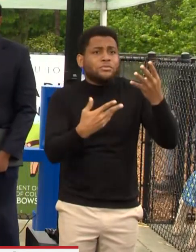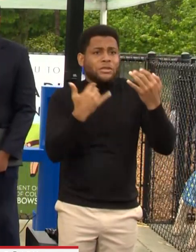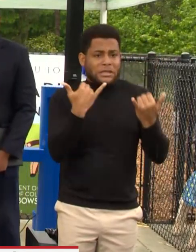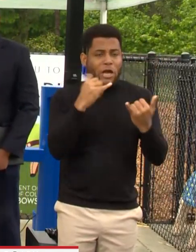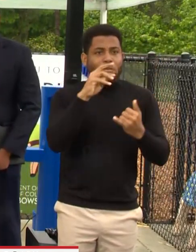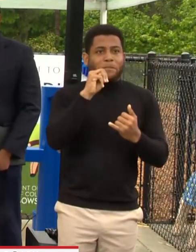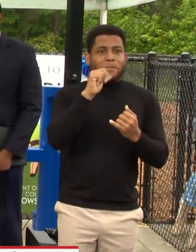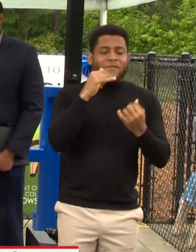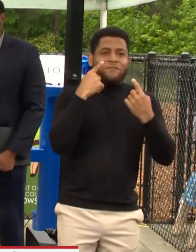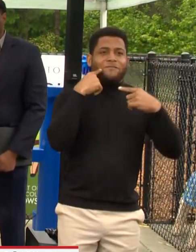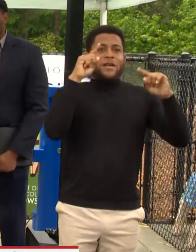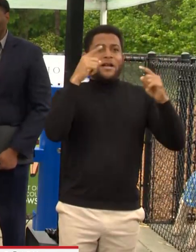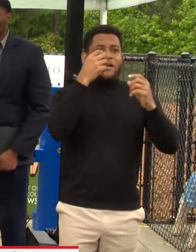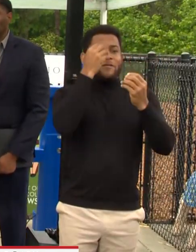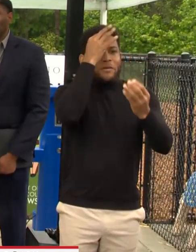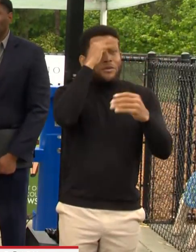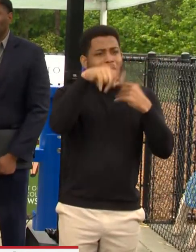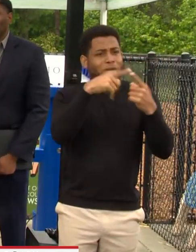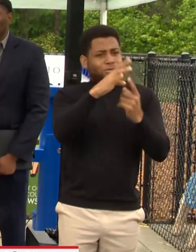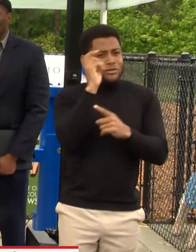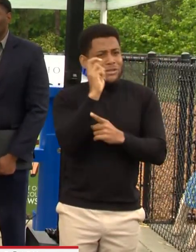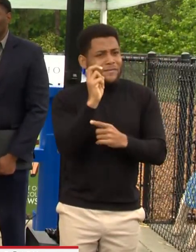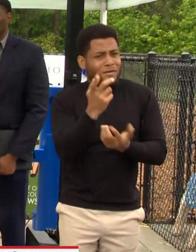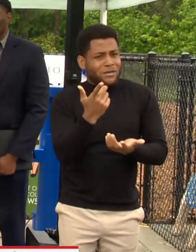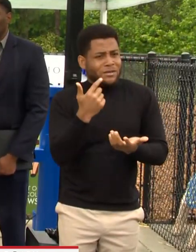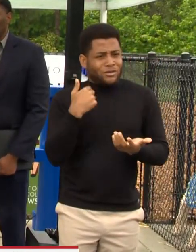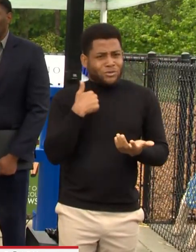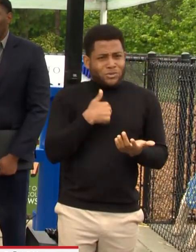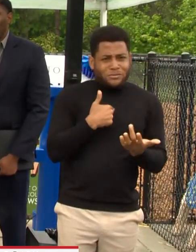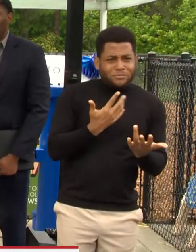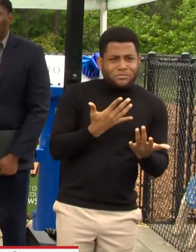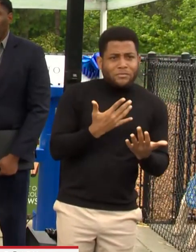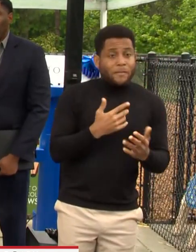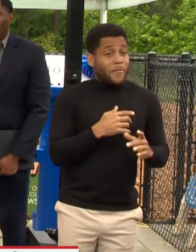Whatever details we've been asked, Stephanie, we've provided.